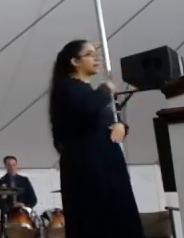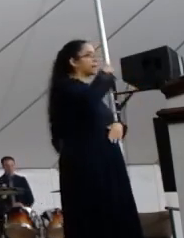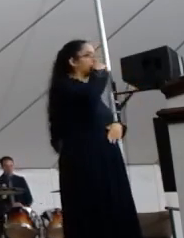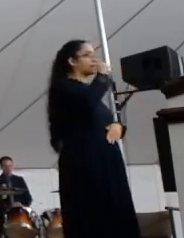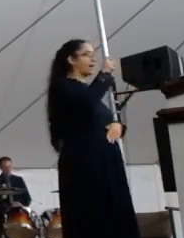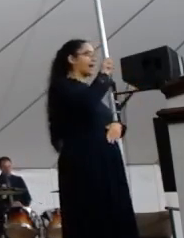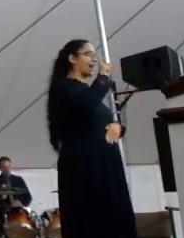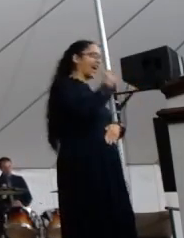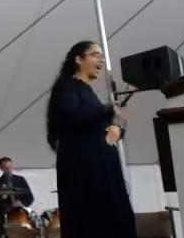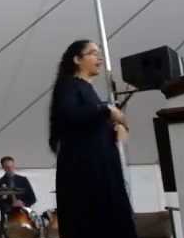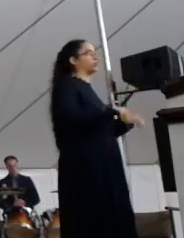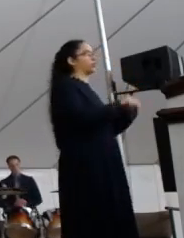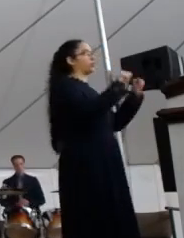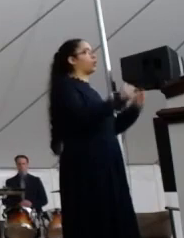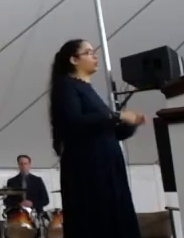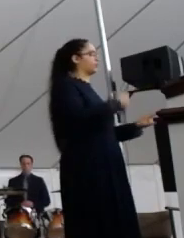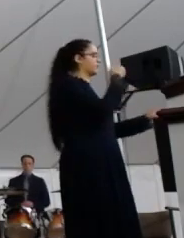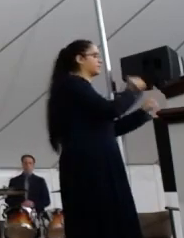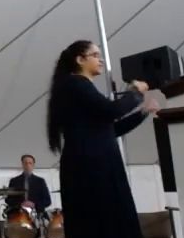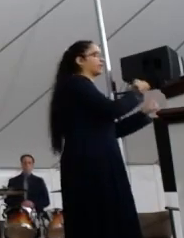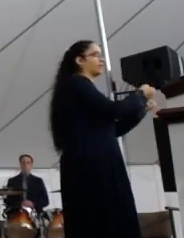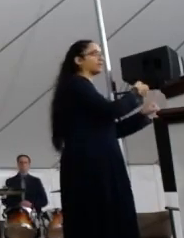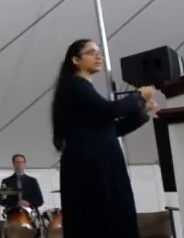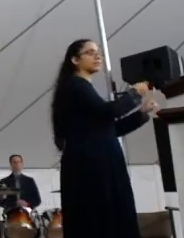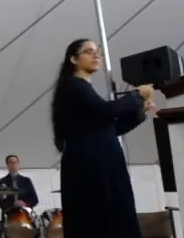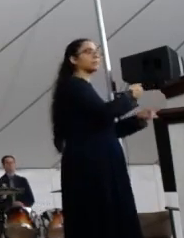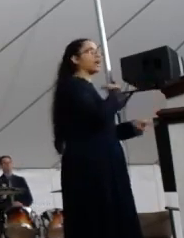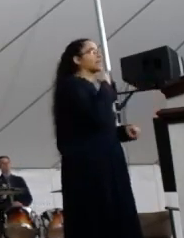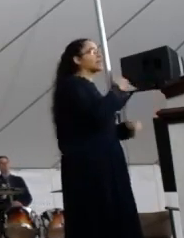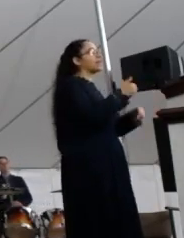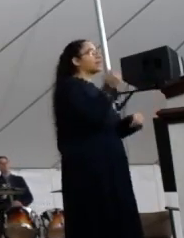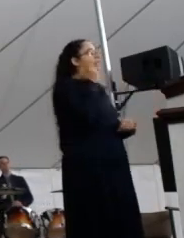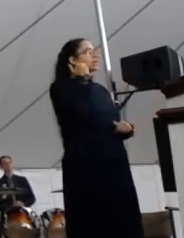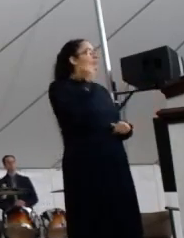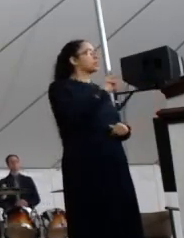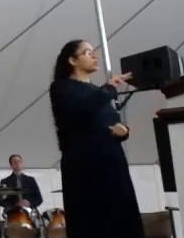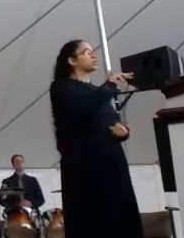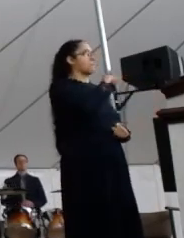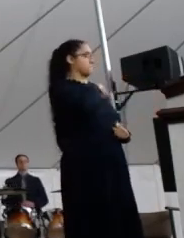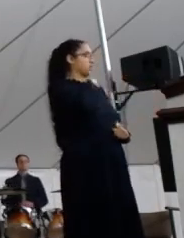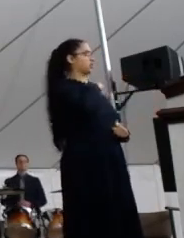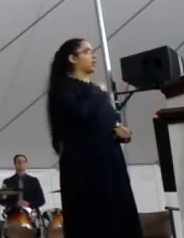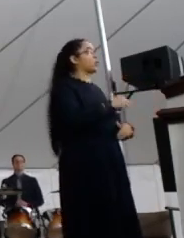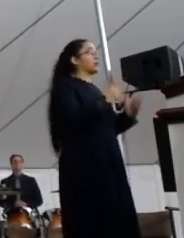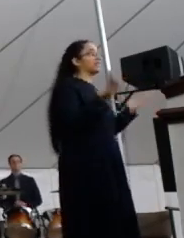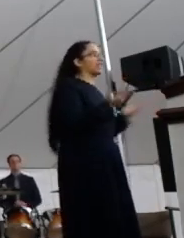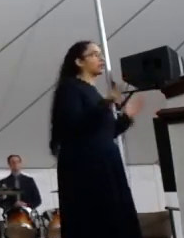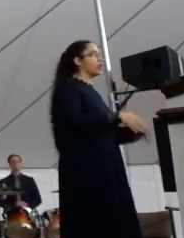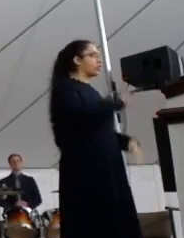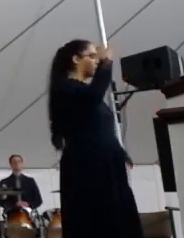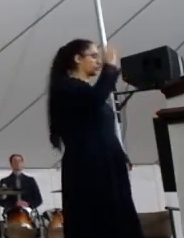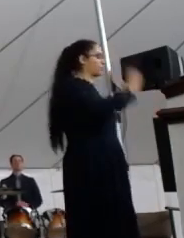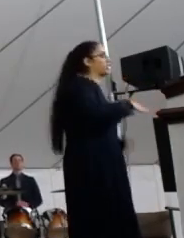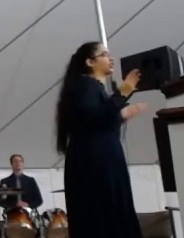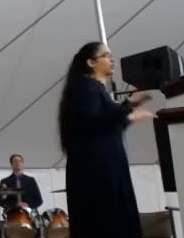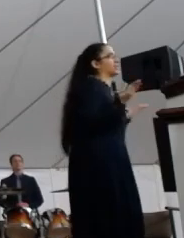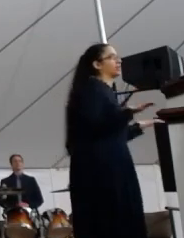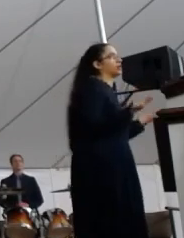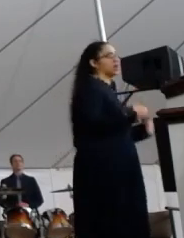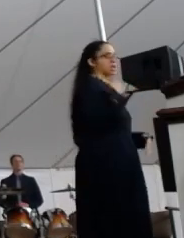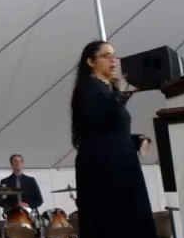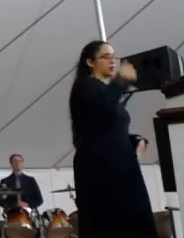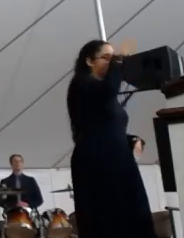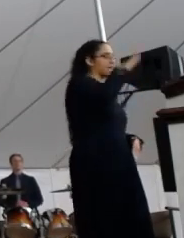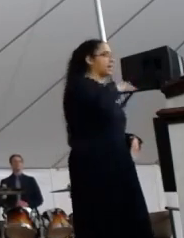flow up and begin to look. You know what? I said it last night. There's missionaries under this tent. There's going to be preachers come out from under this tent. There's